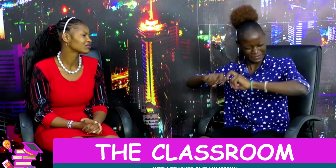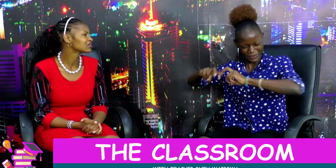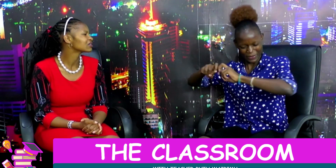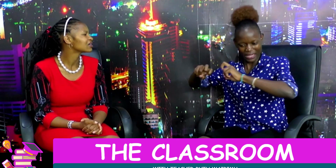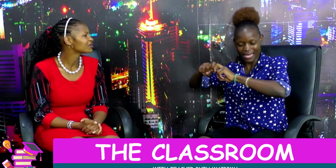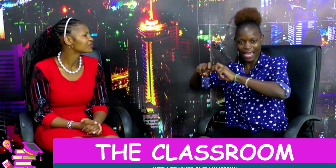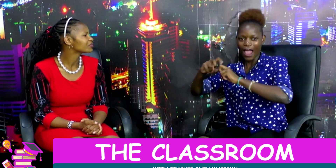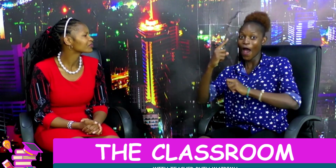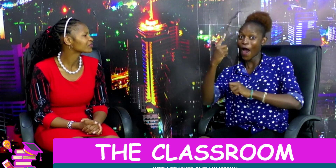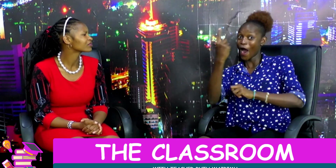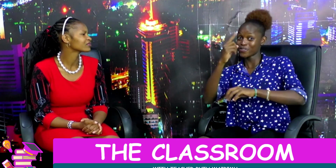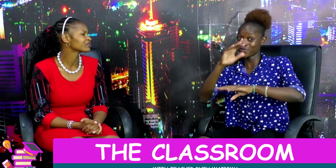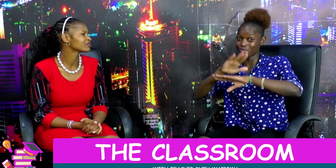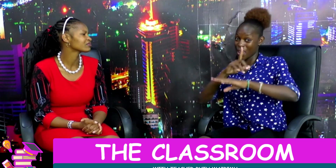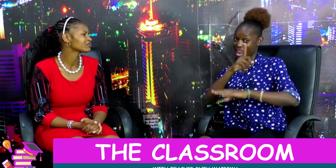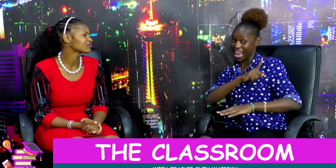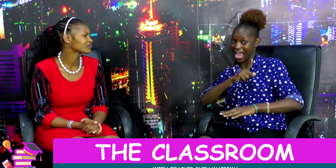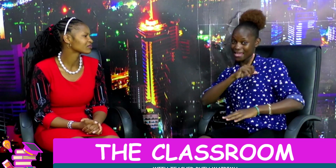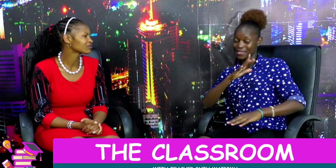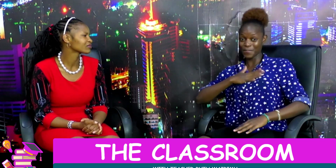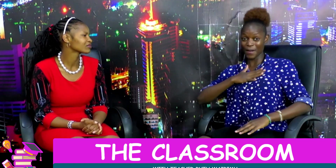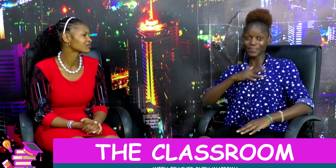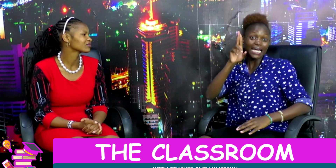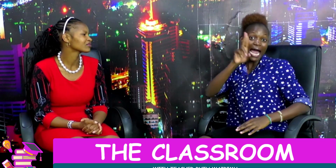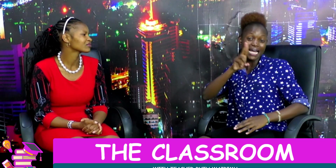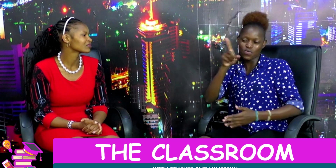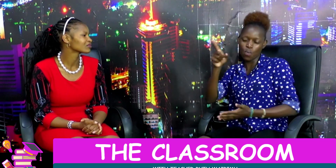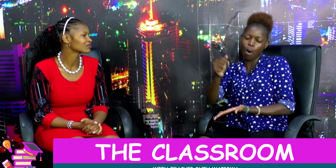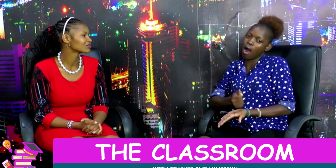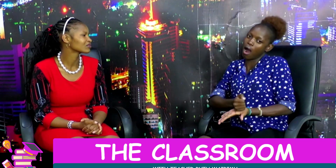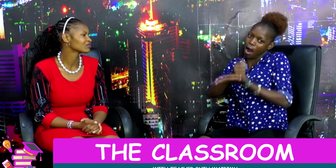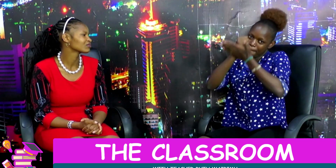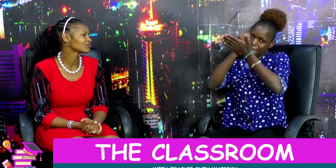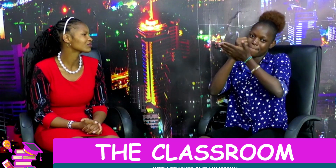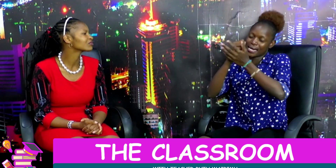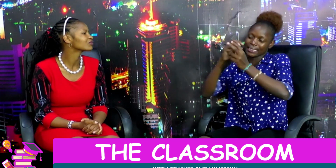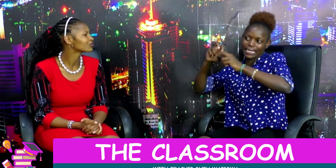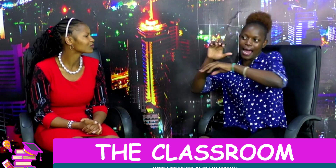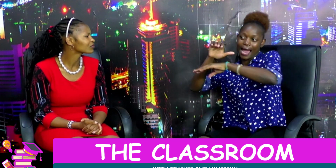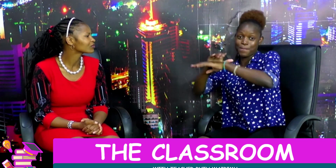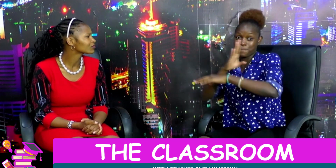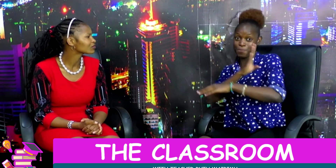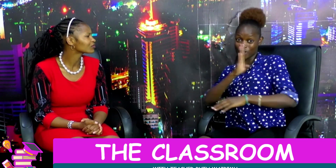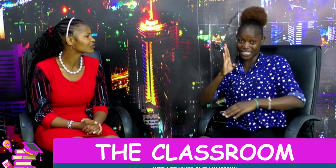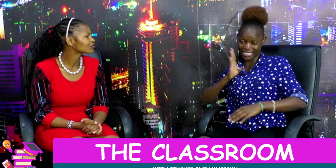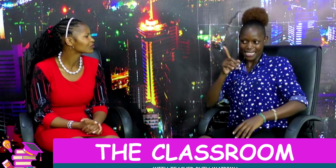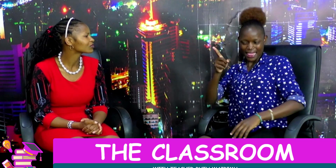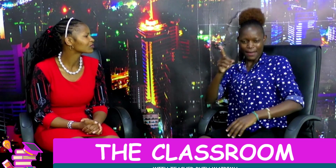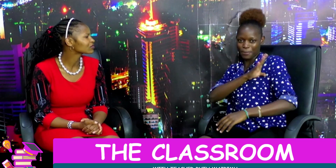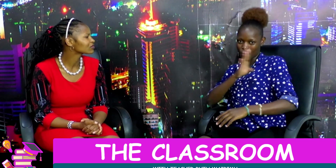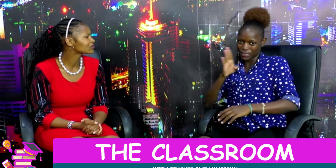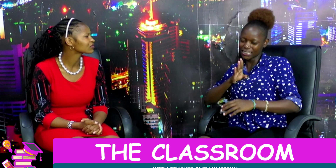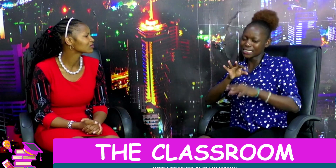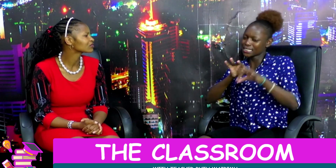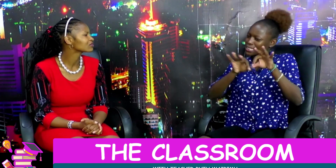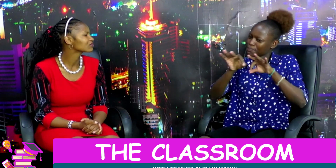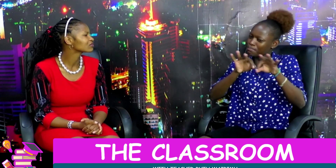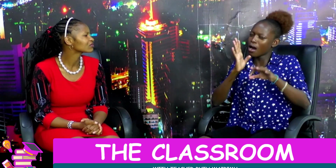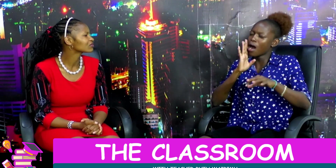this was, I had to commute, to this school, and that became a very big challenge. By good